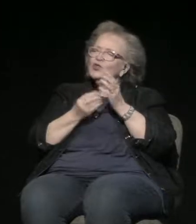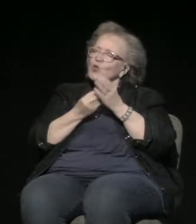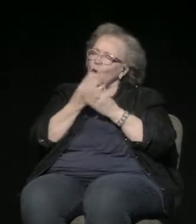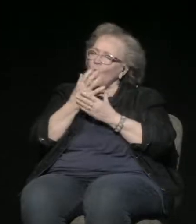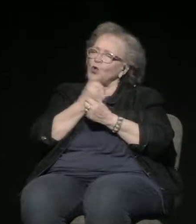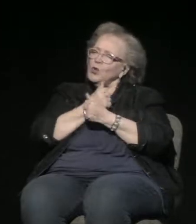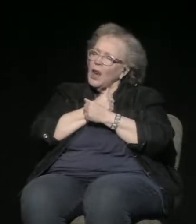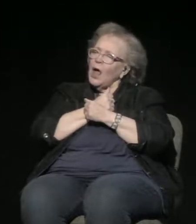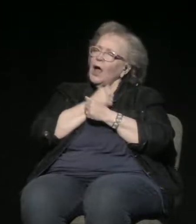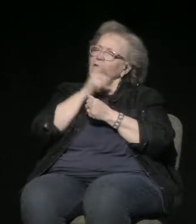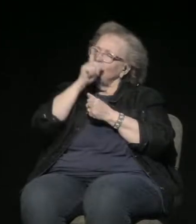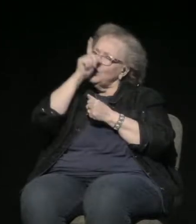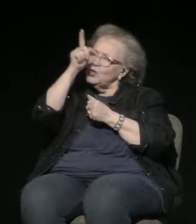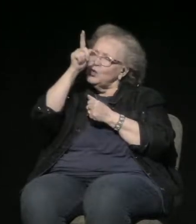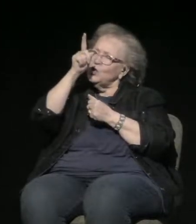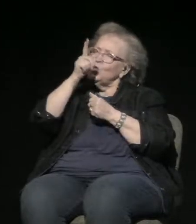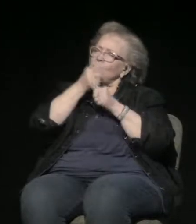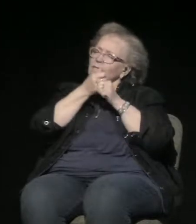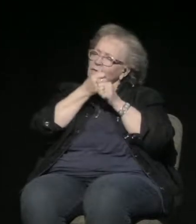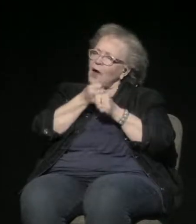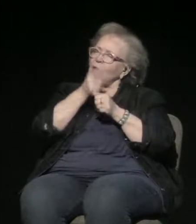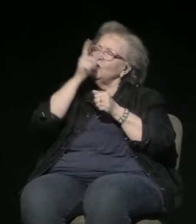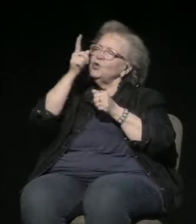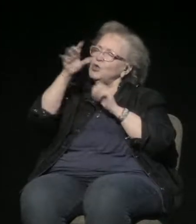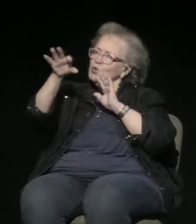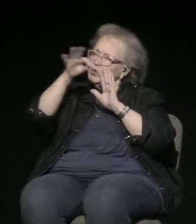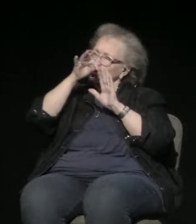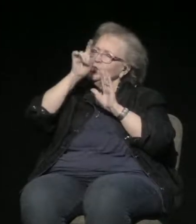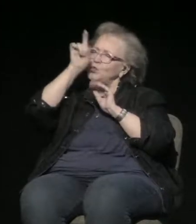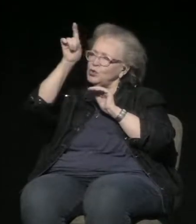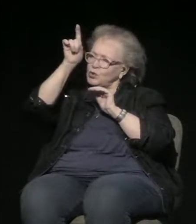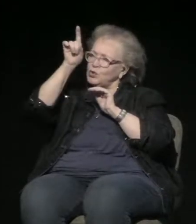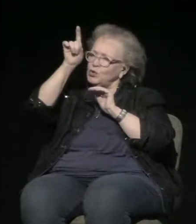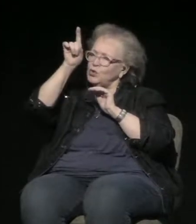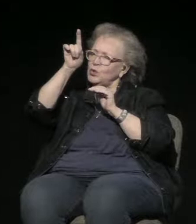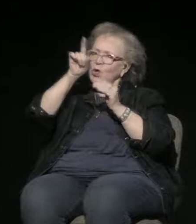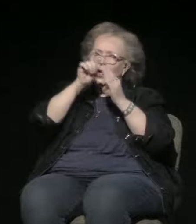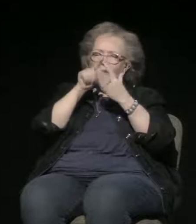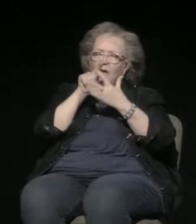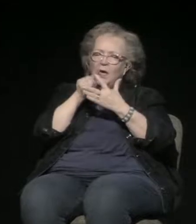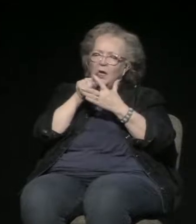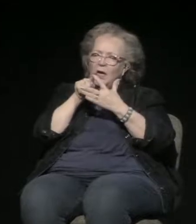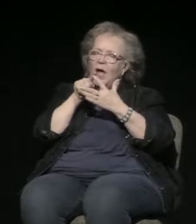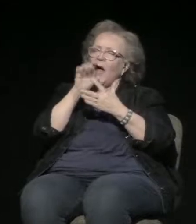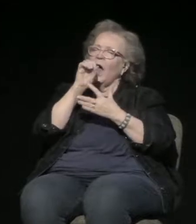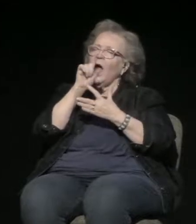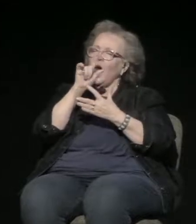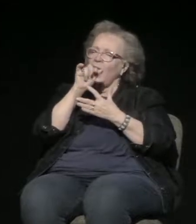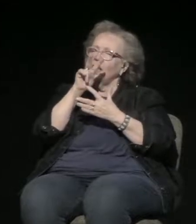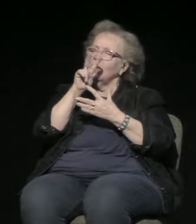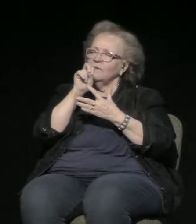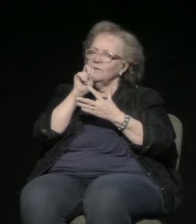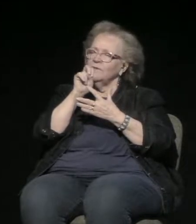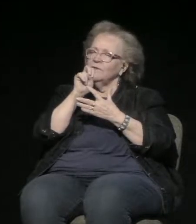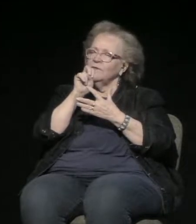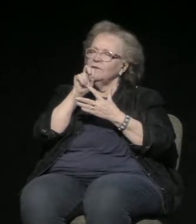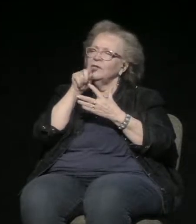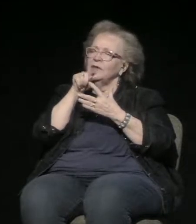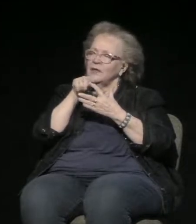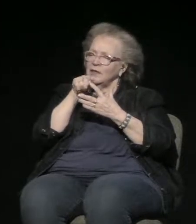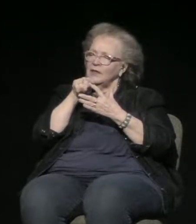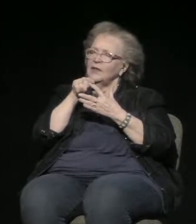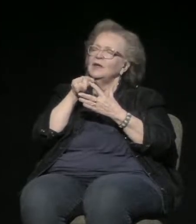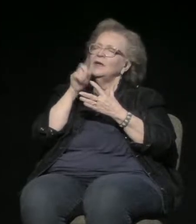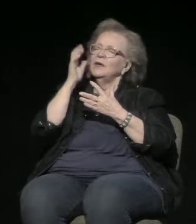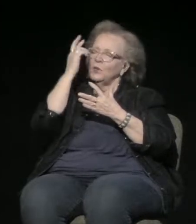Choose you And follow you Lord we pray the same For Olive Lord may she